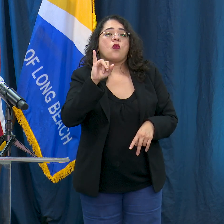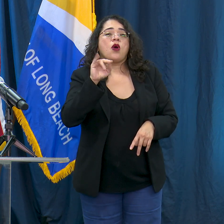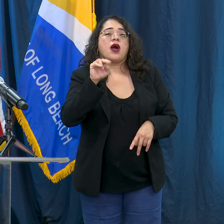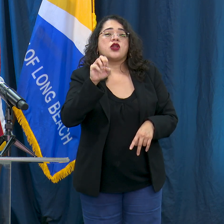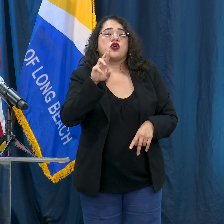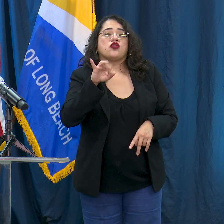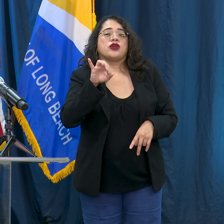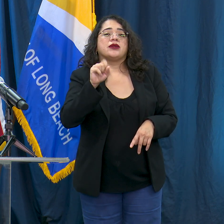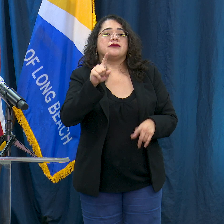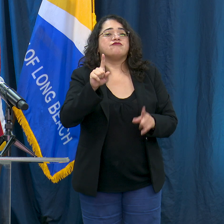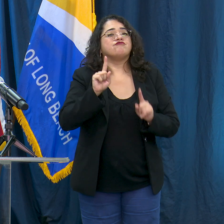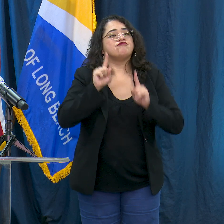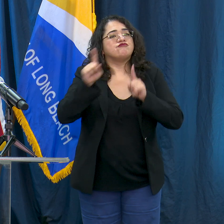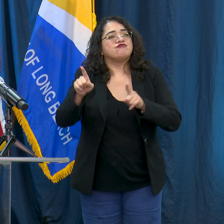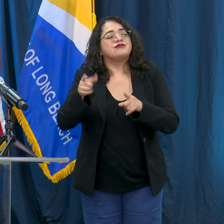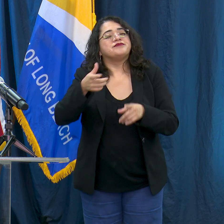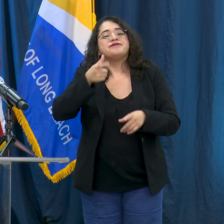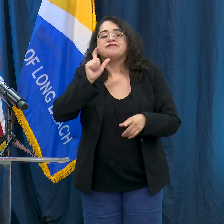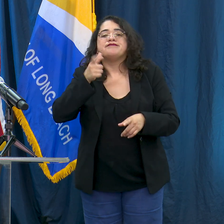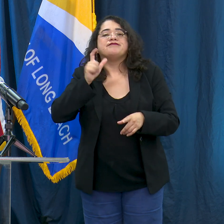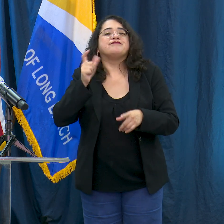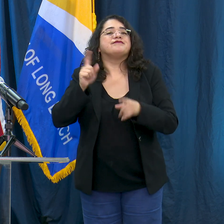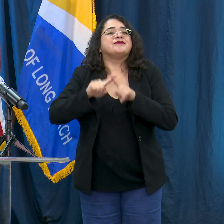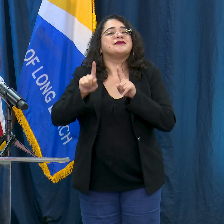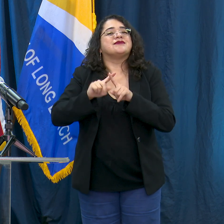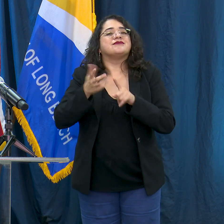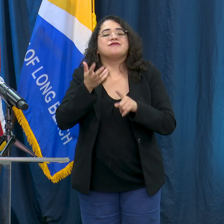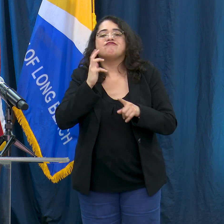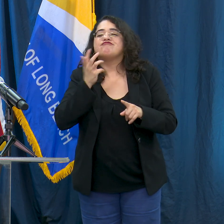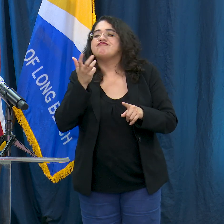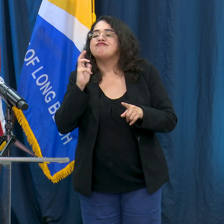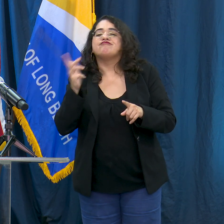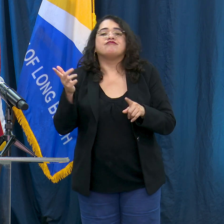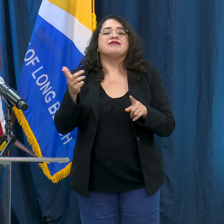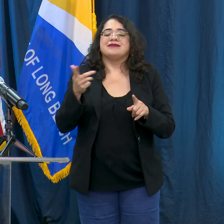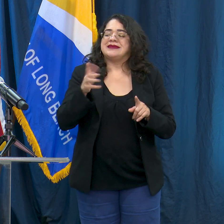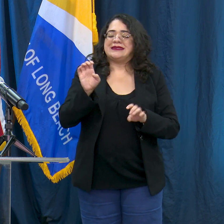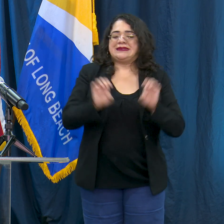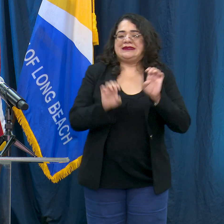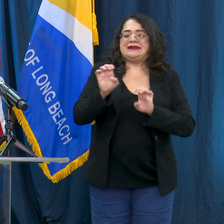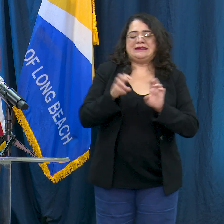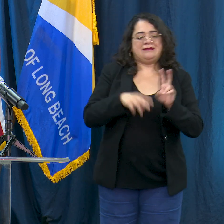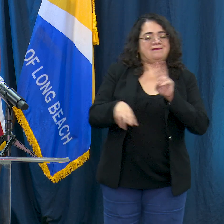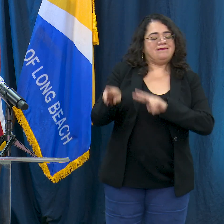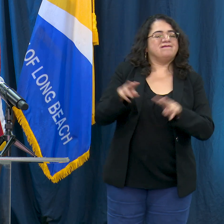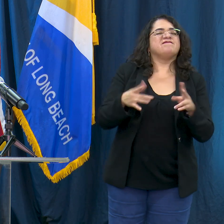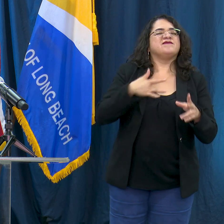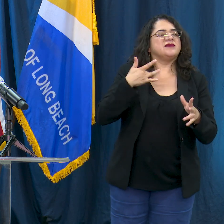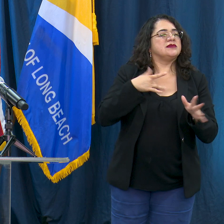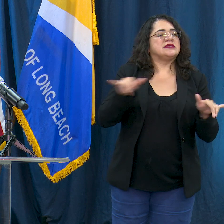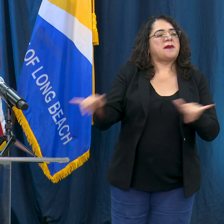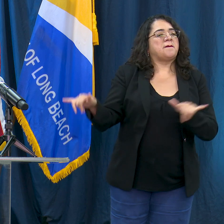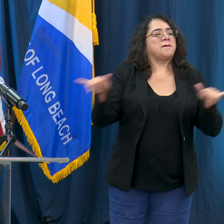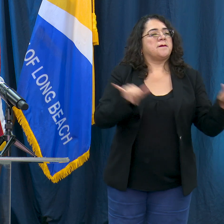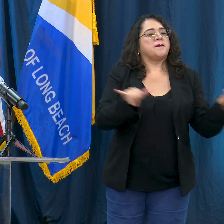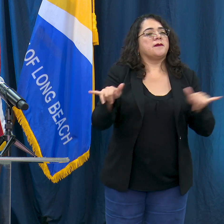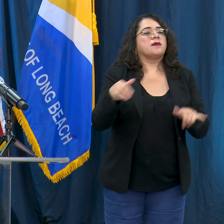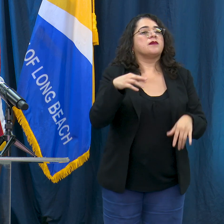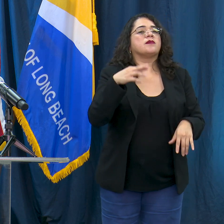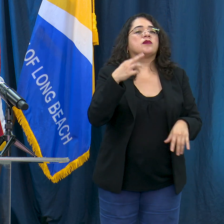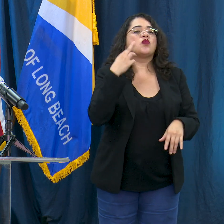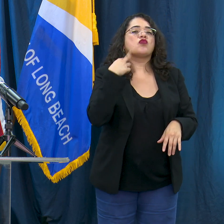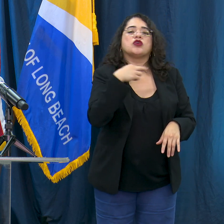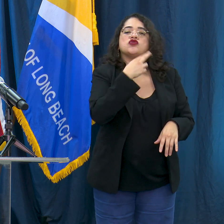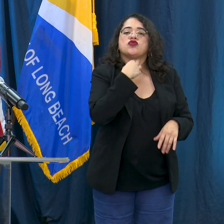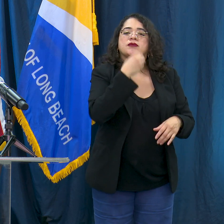that later in June we'll be able to reevaluate. These will likely follow the same guidelines and protocols that we have for